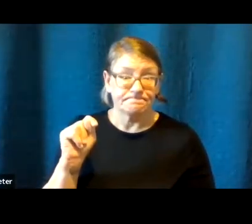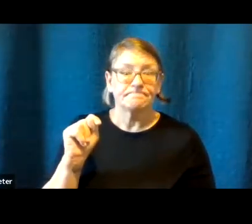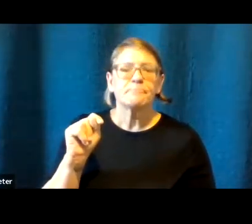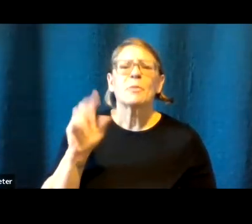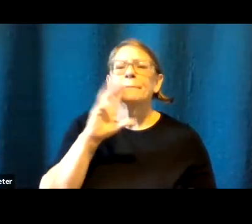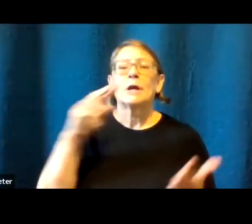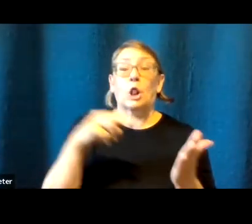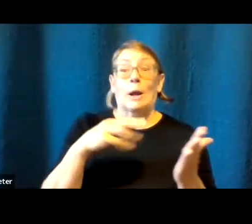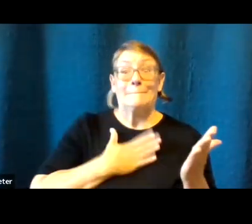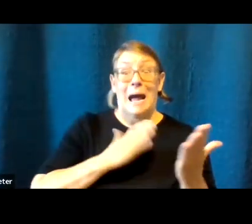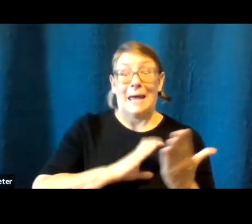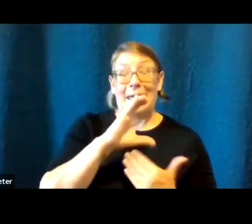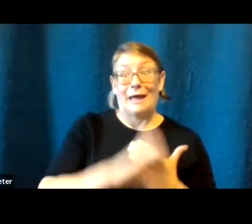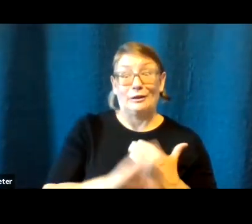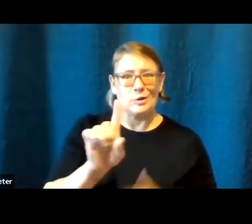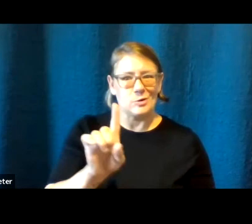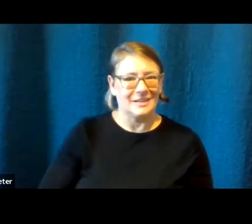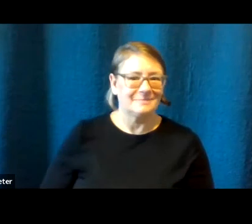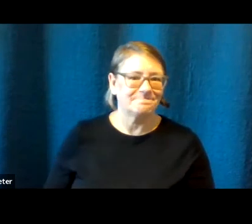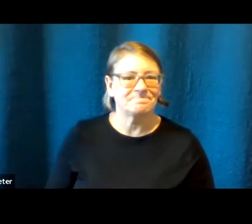Let me just get my calendar going here.